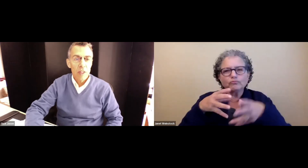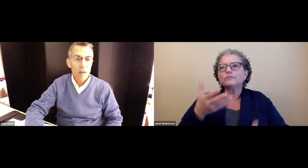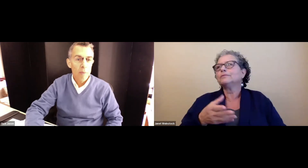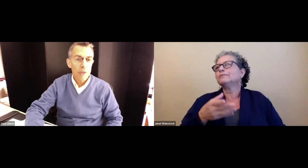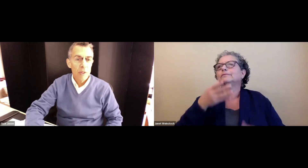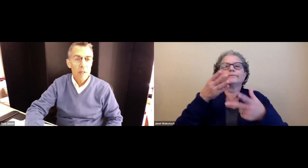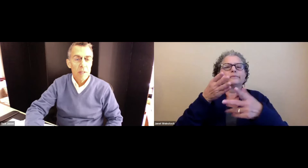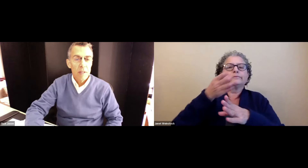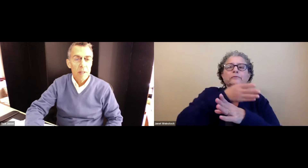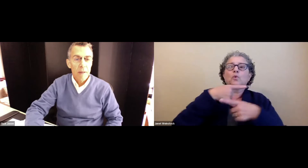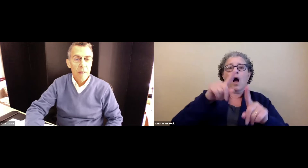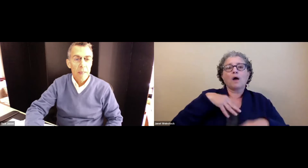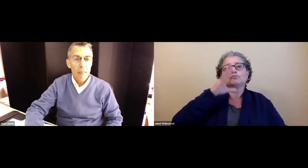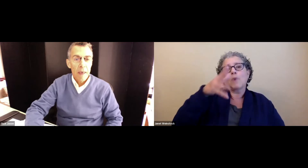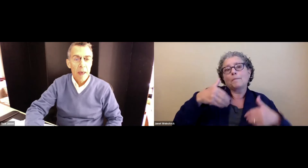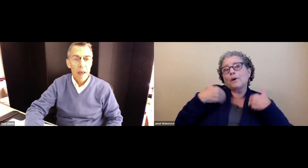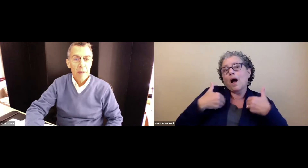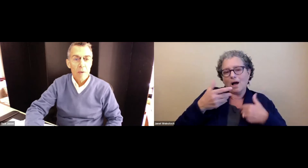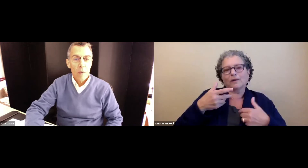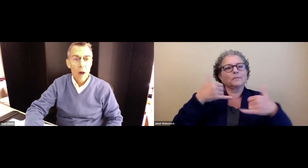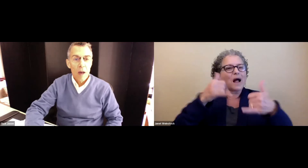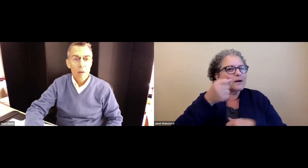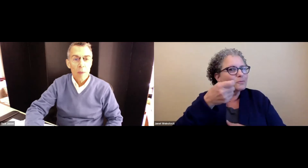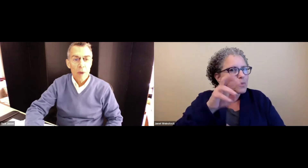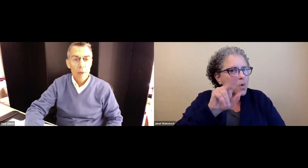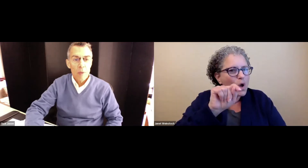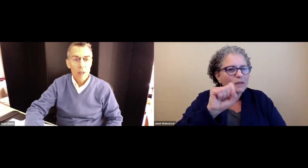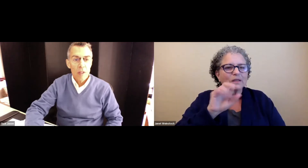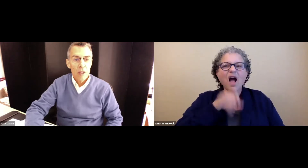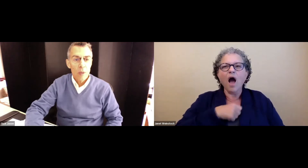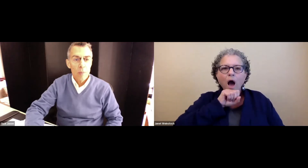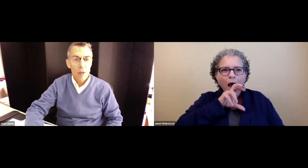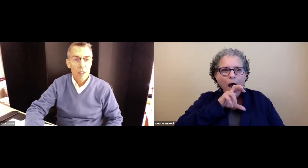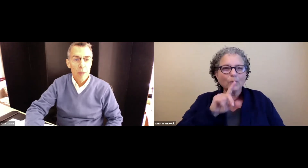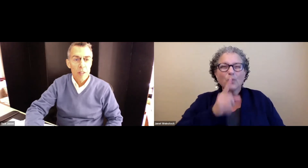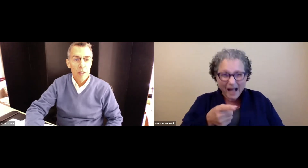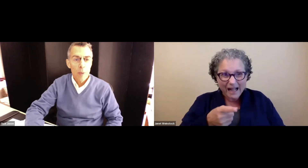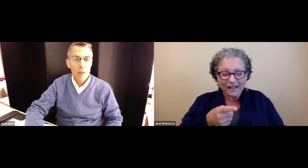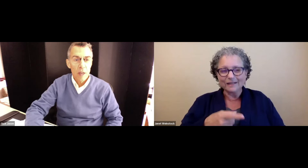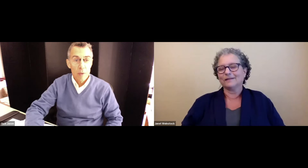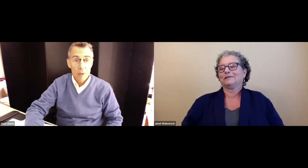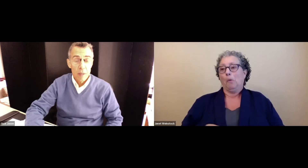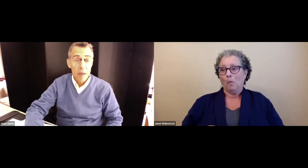clubs. And while my grandmother was young, she would participate in sports. I was really amazed at